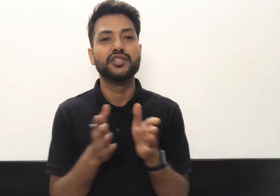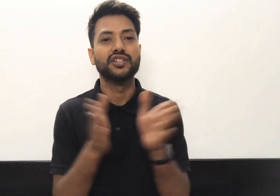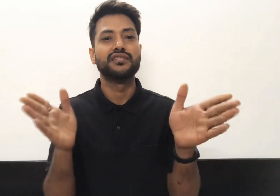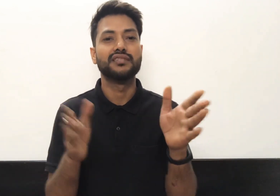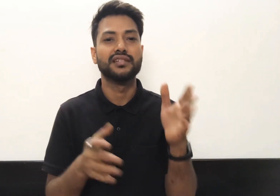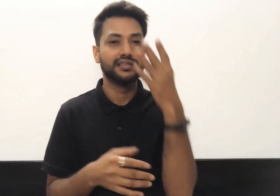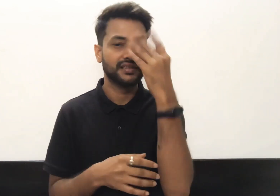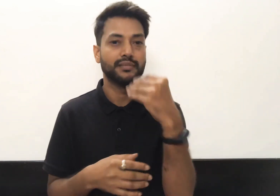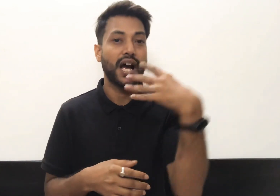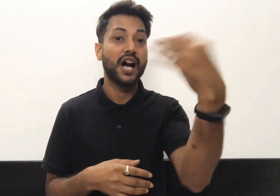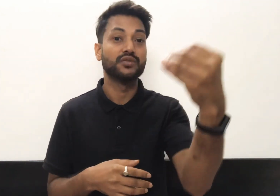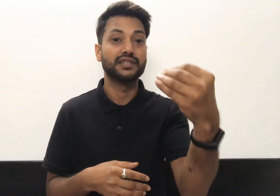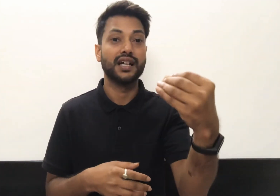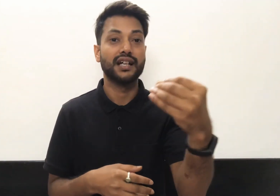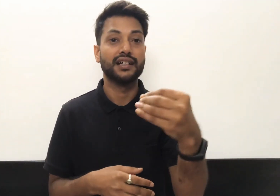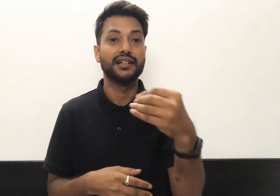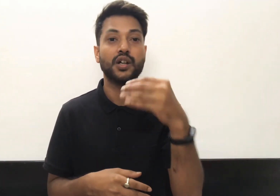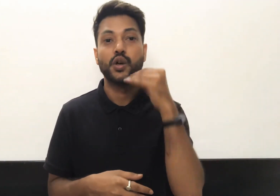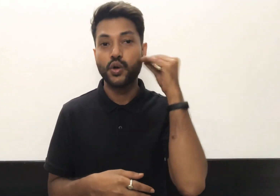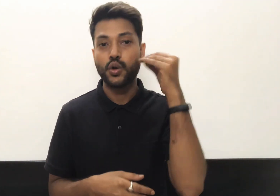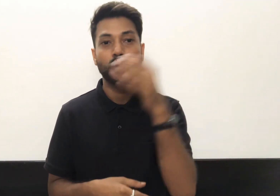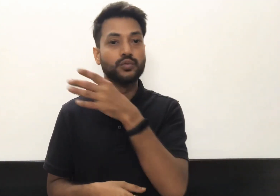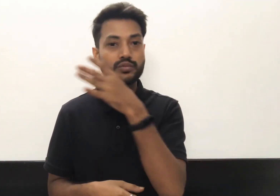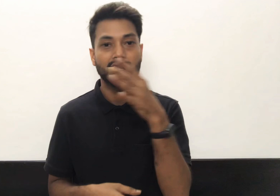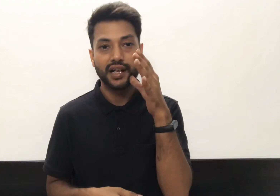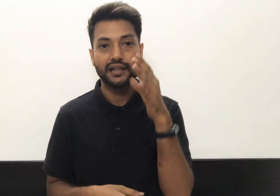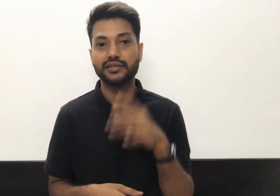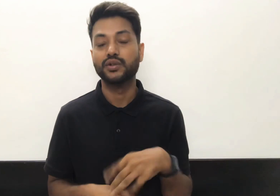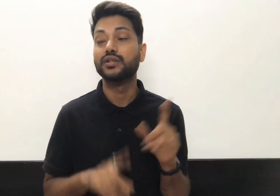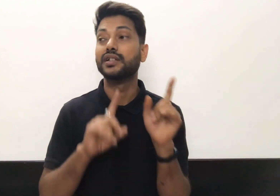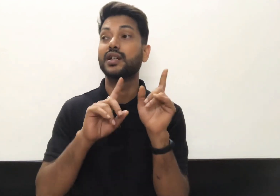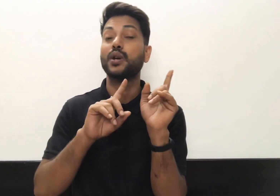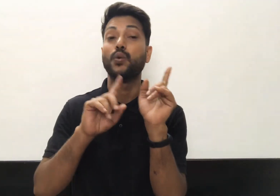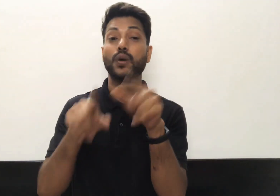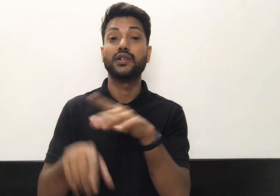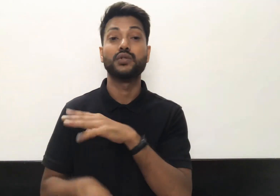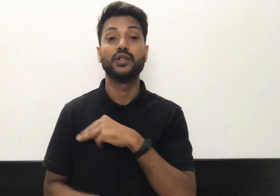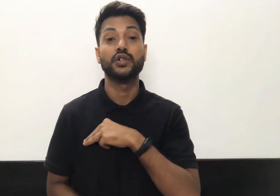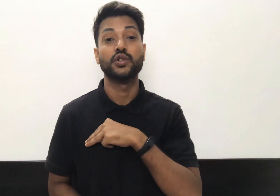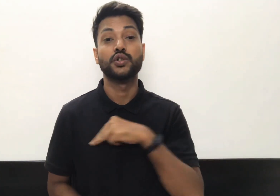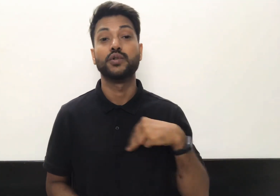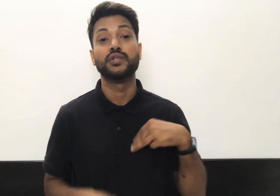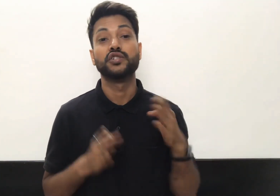gardens. So they went to the minister's house.